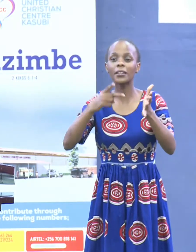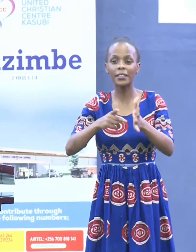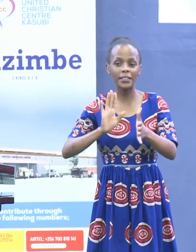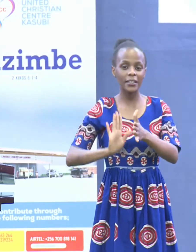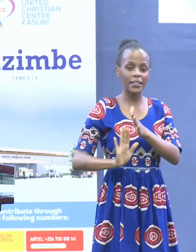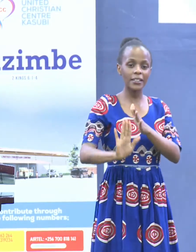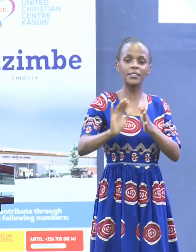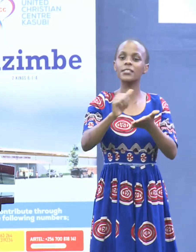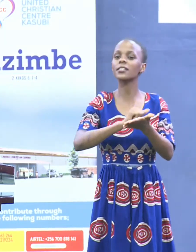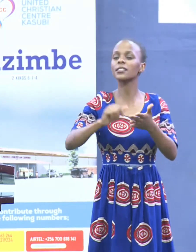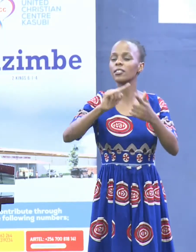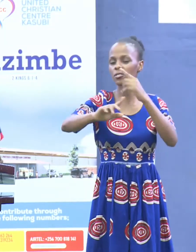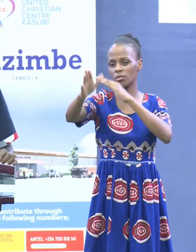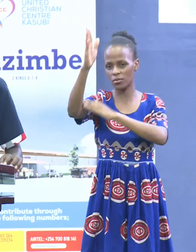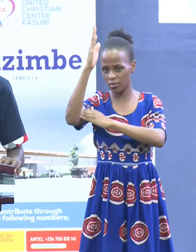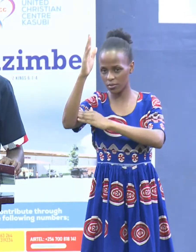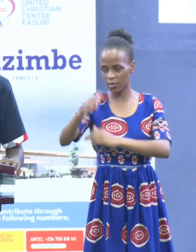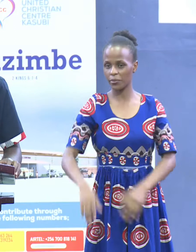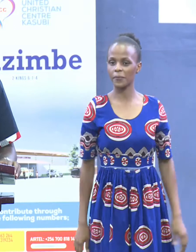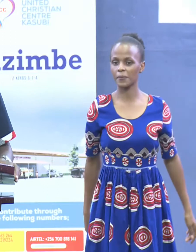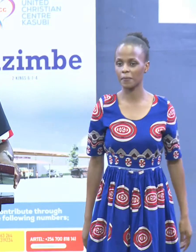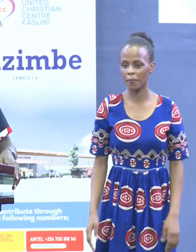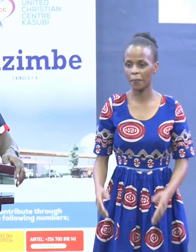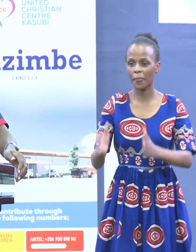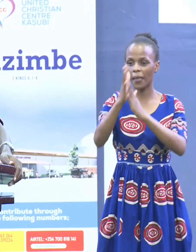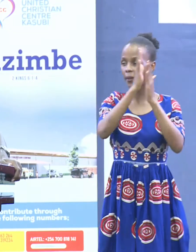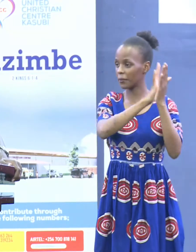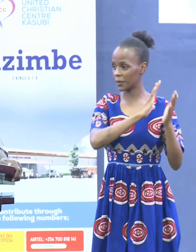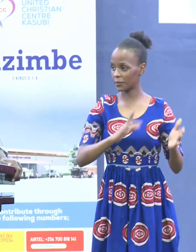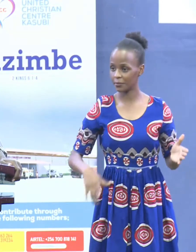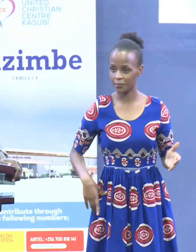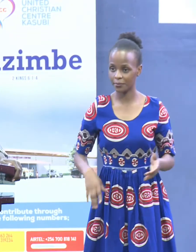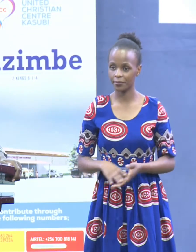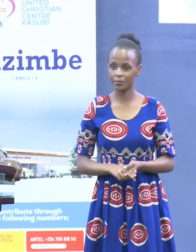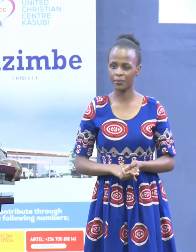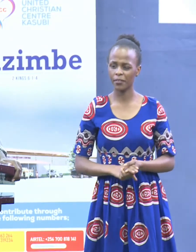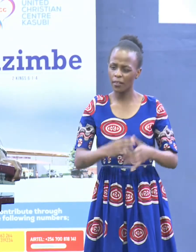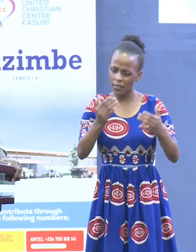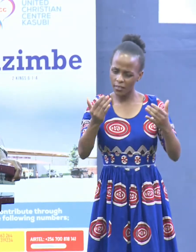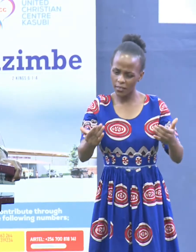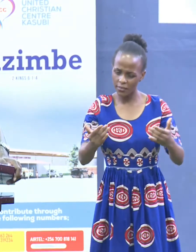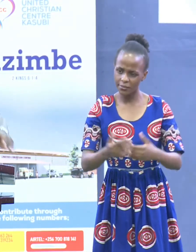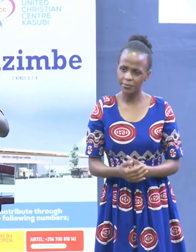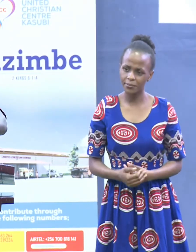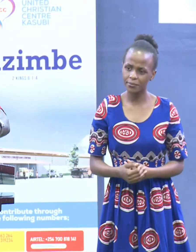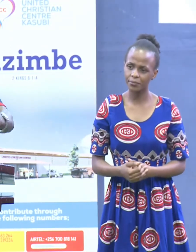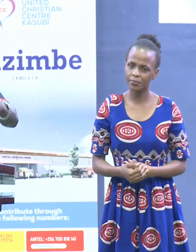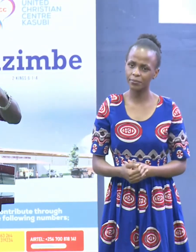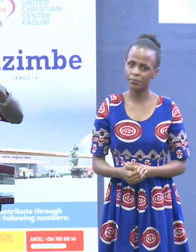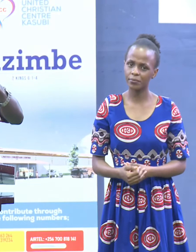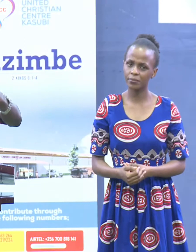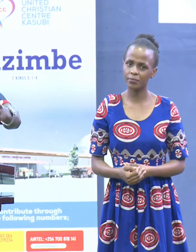That is what he is unto God. Praise the Lord. Kakati